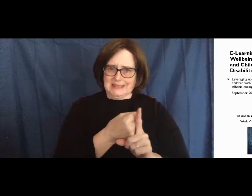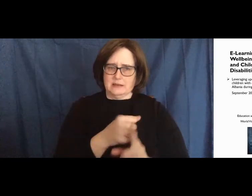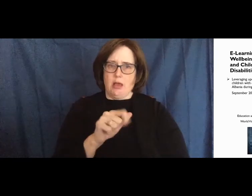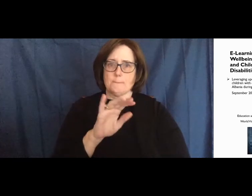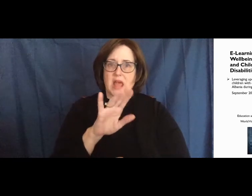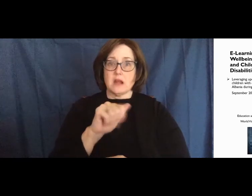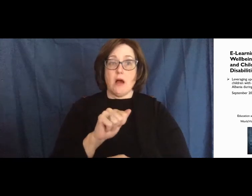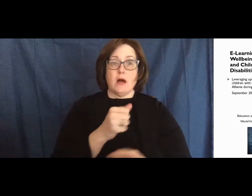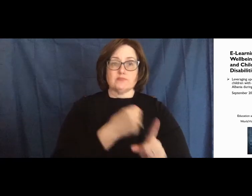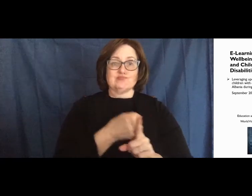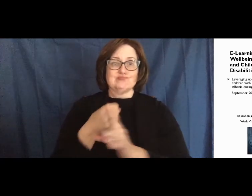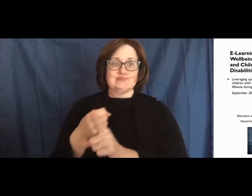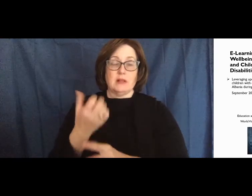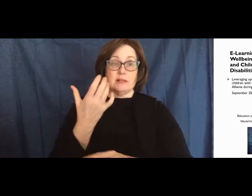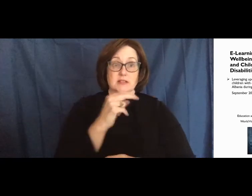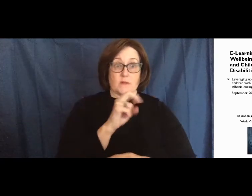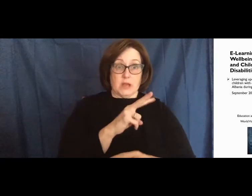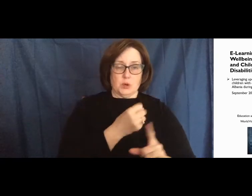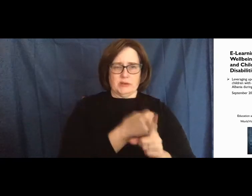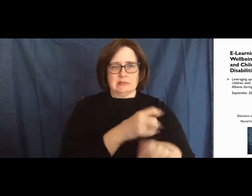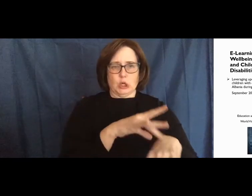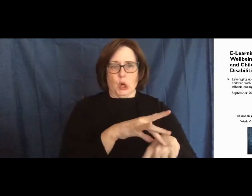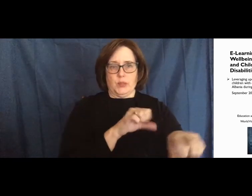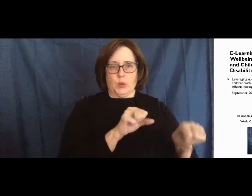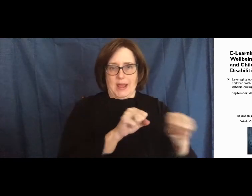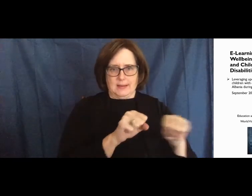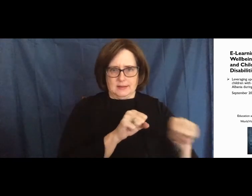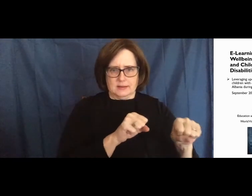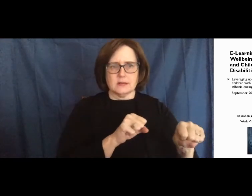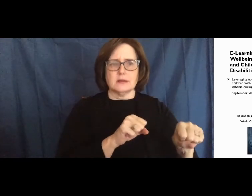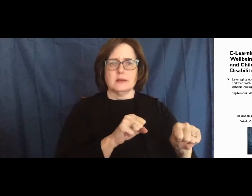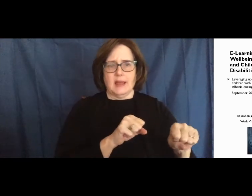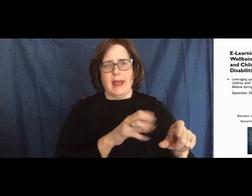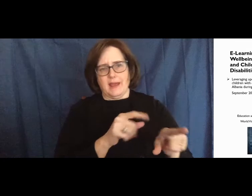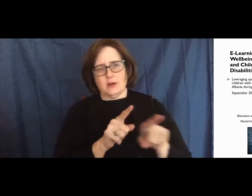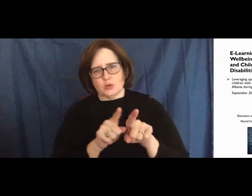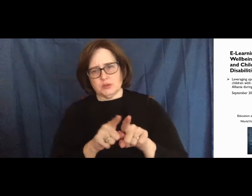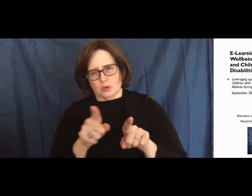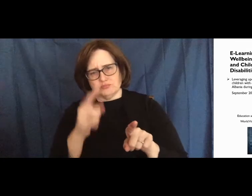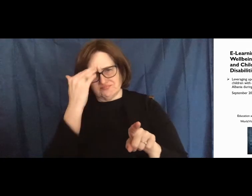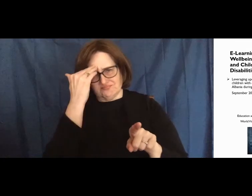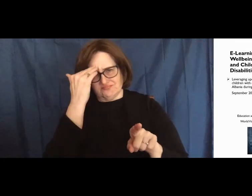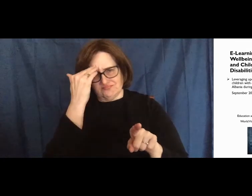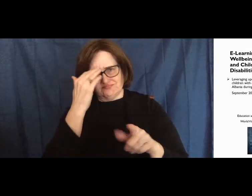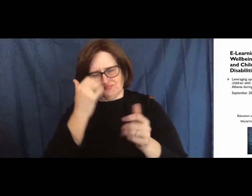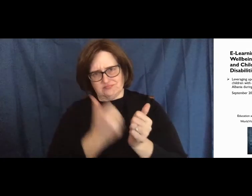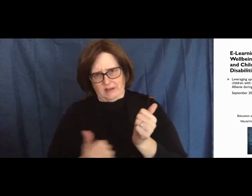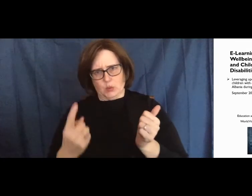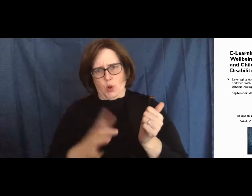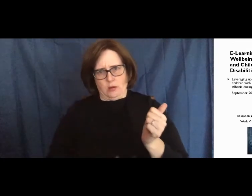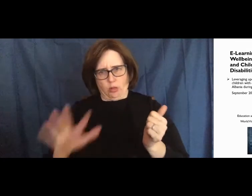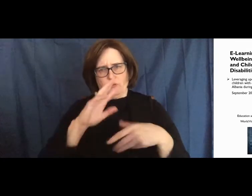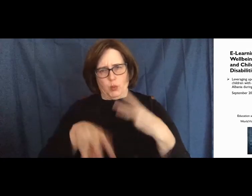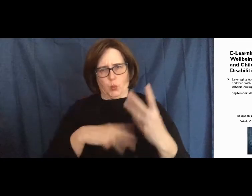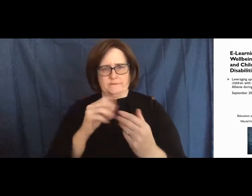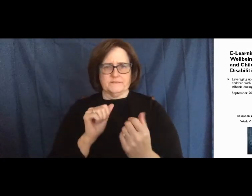we were hit by earthquake, and afterwards, as we already know, we are all facing the challenges of the